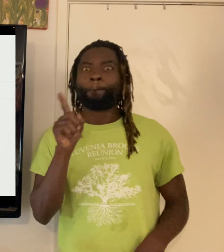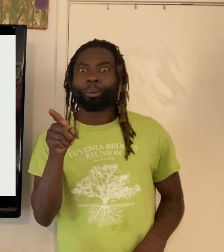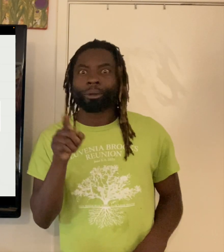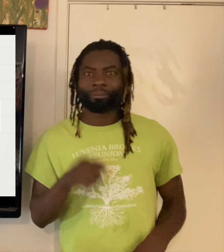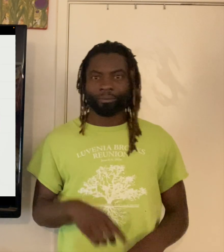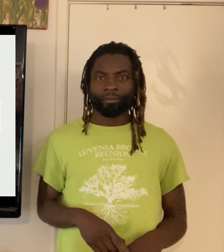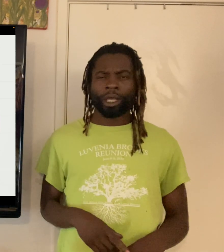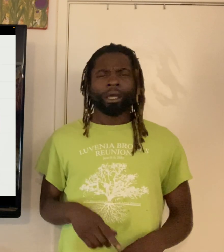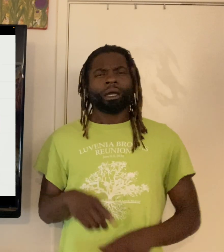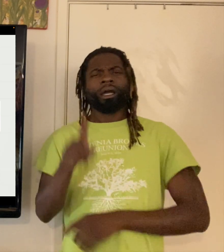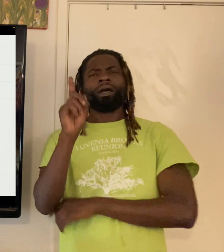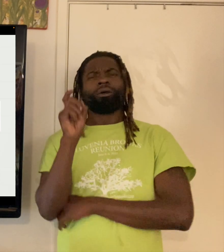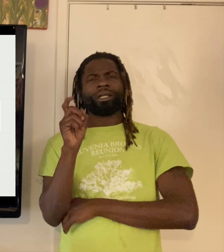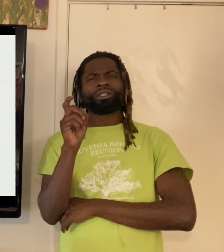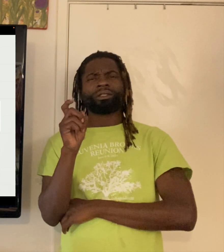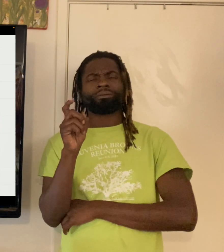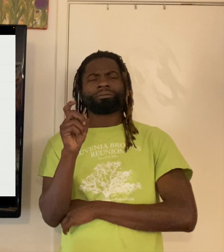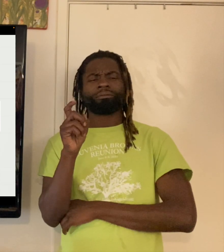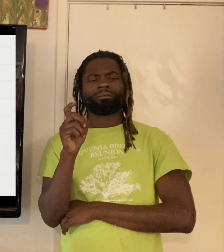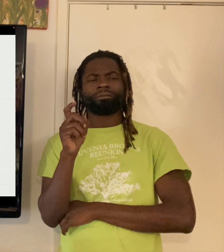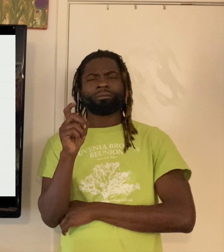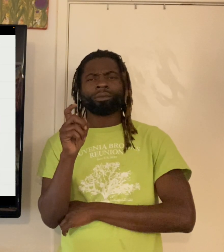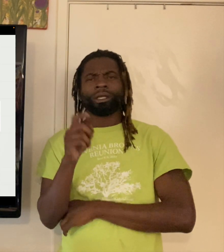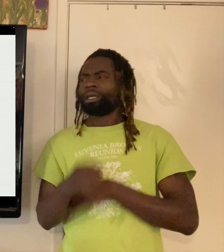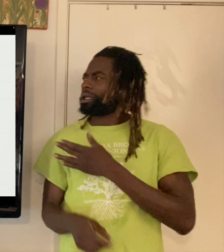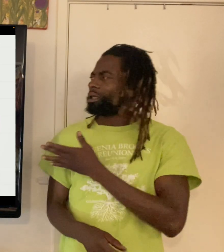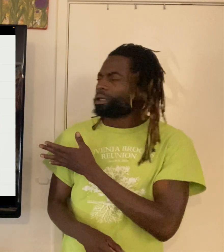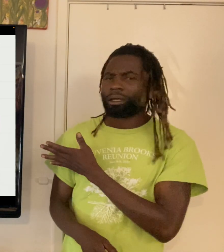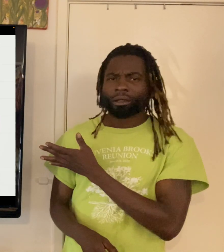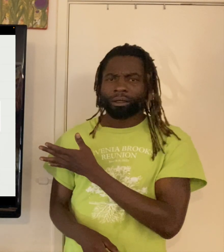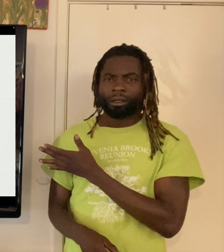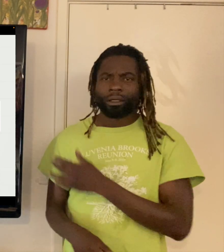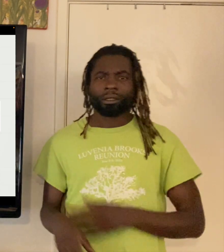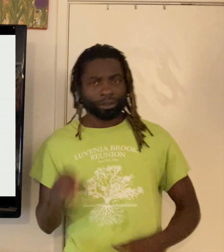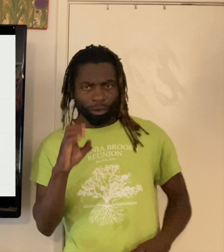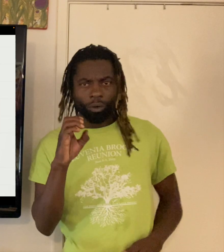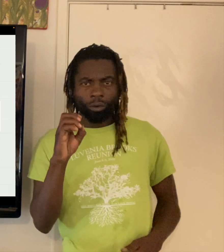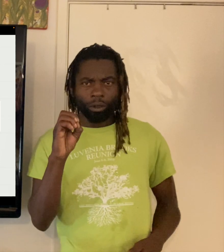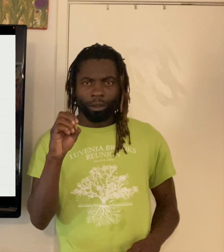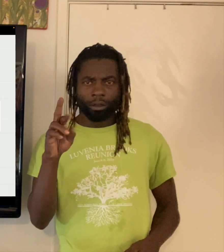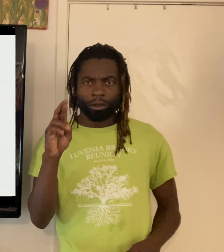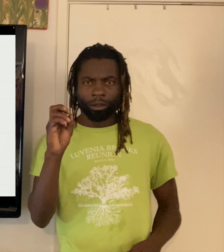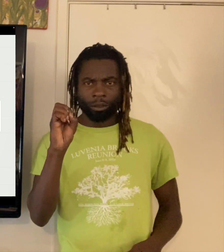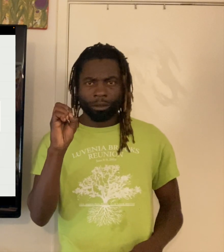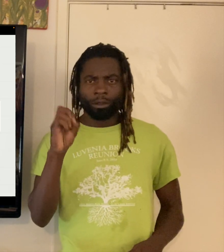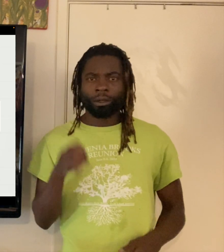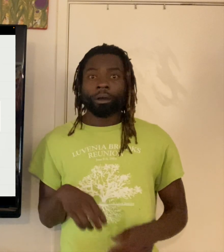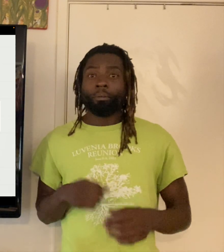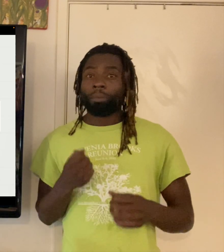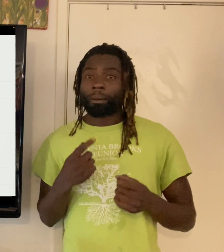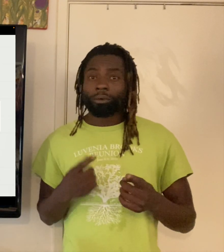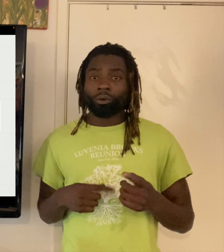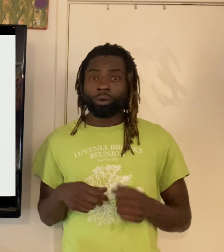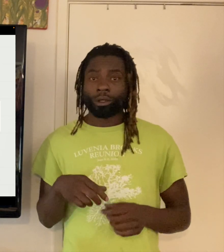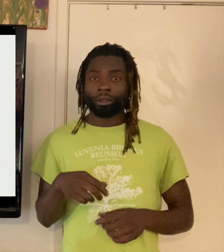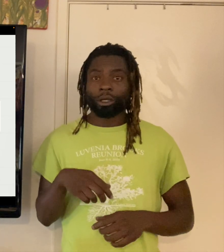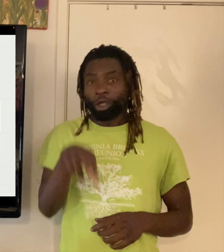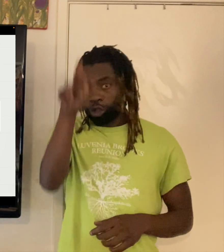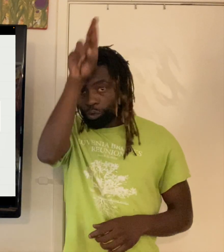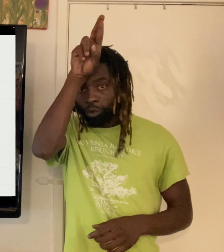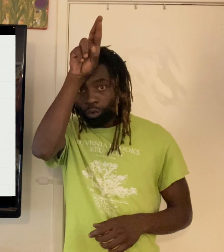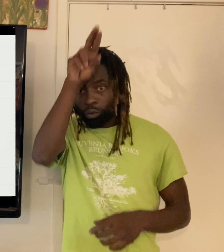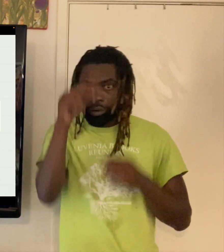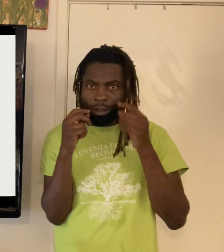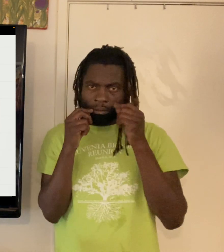questions. Question number 1. Here is the core of the pattern: popcorn, unicorn,